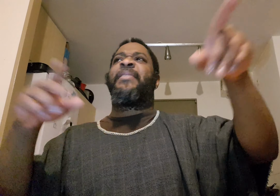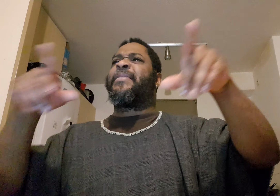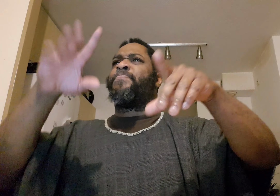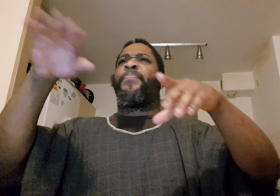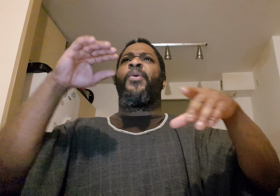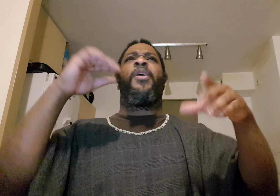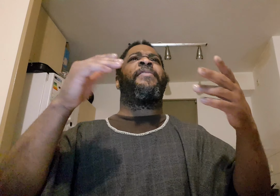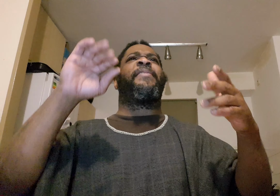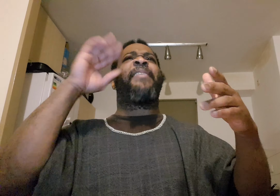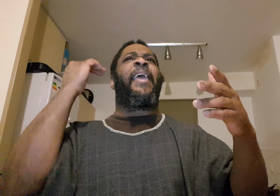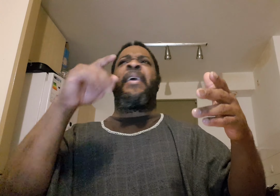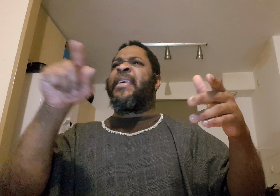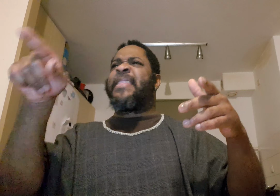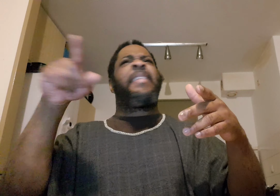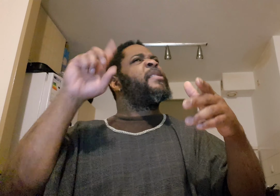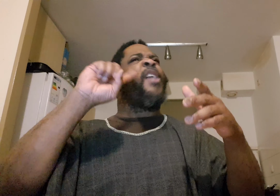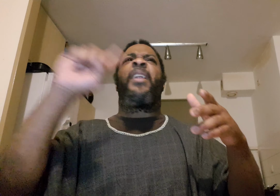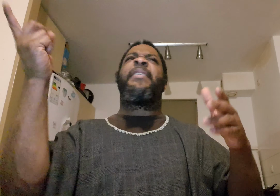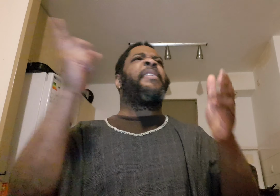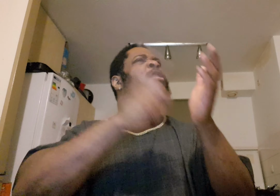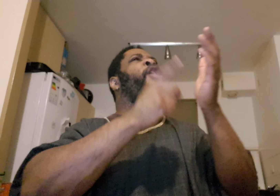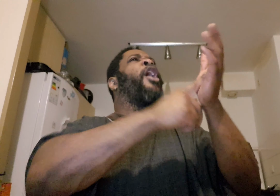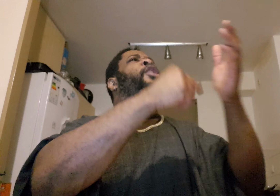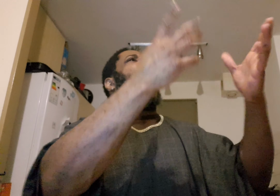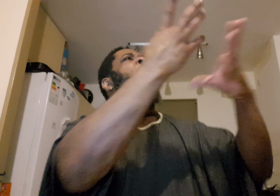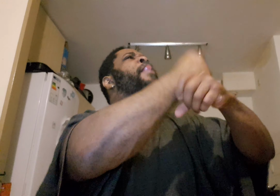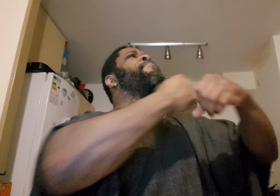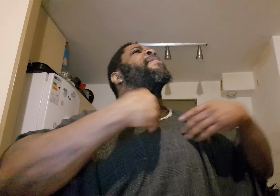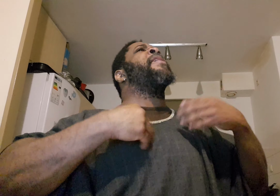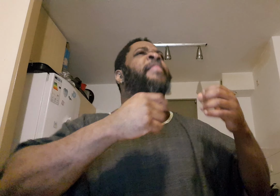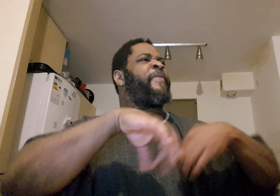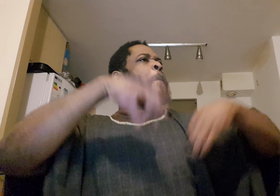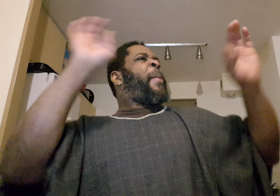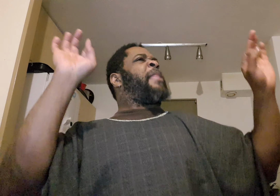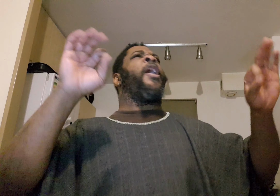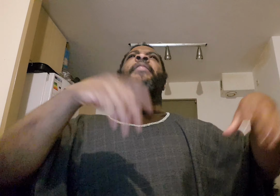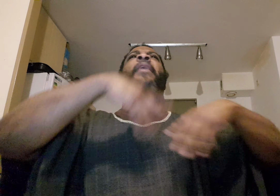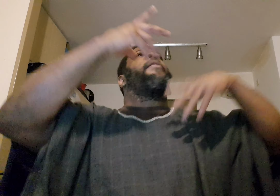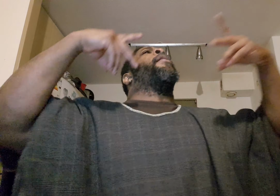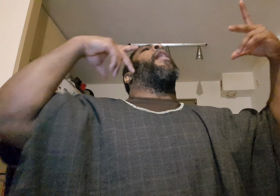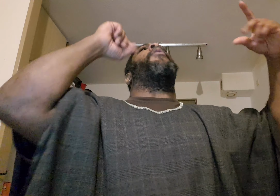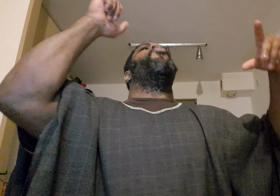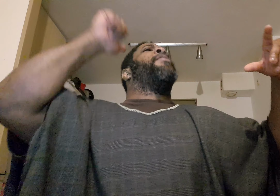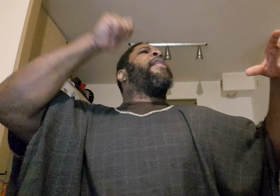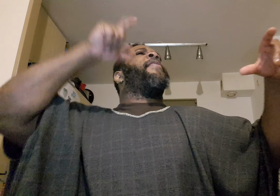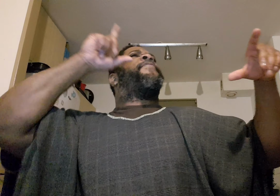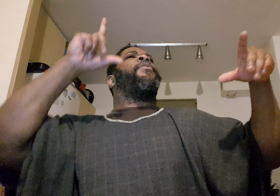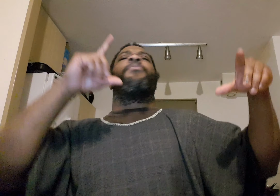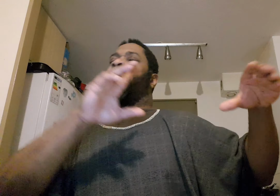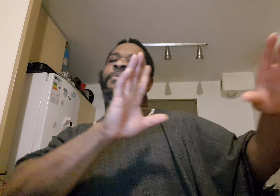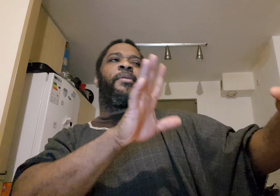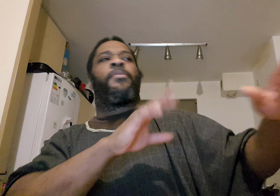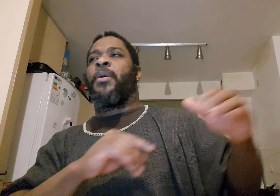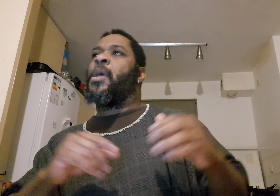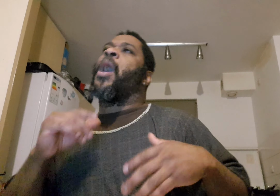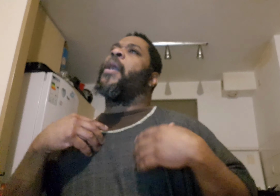these people are sick, did not mean doctor help me, the better than I could live. I